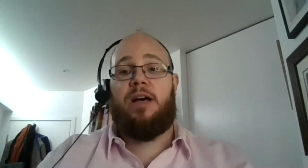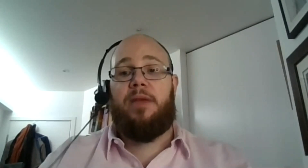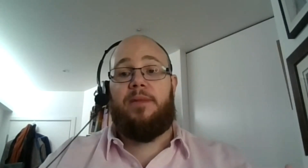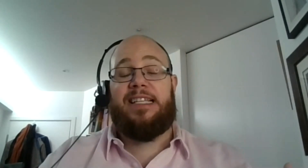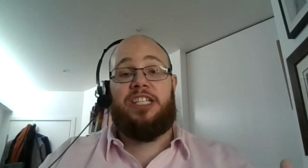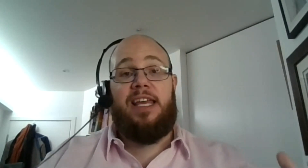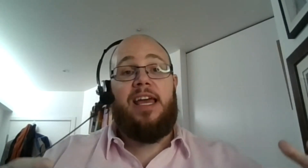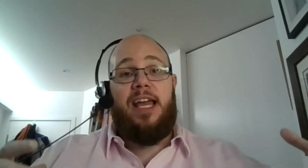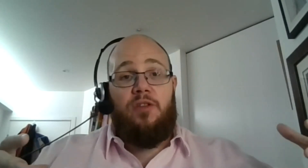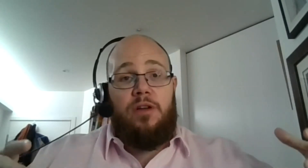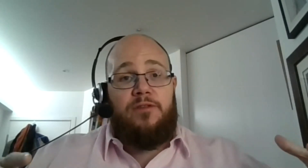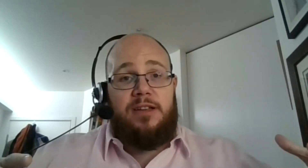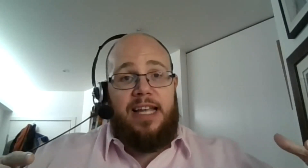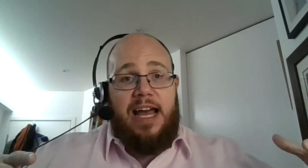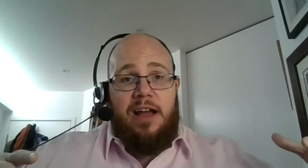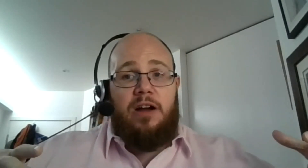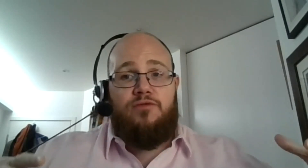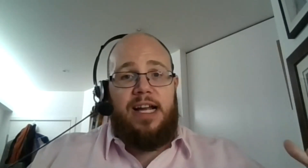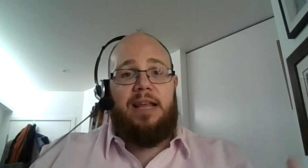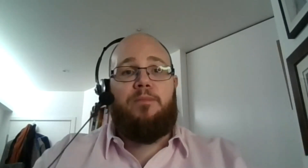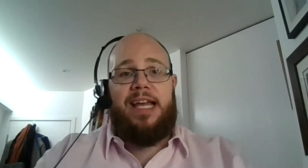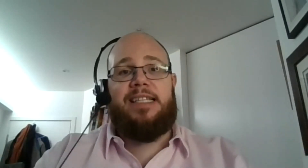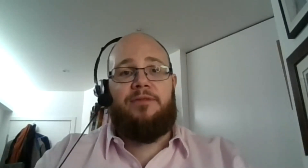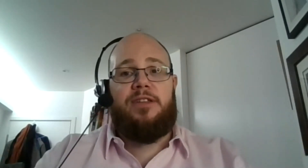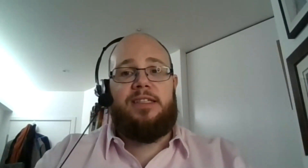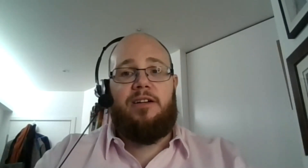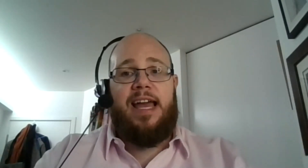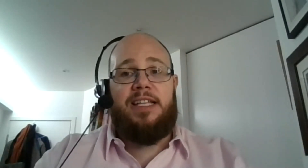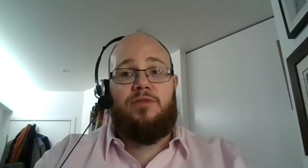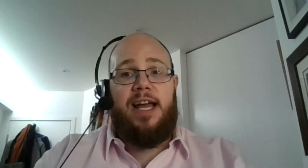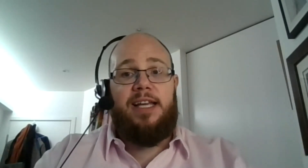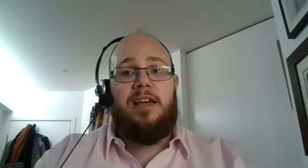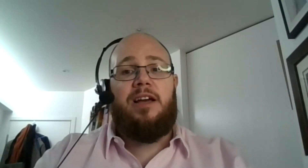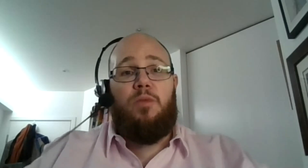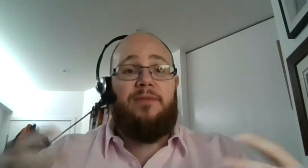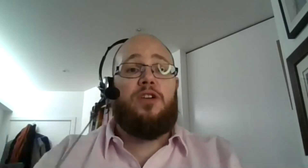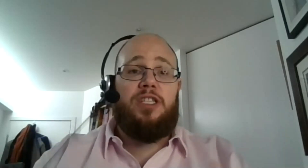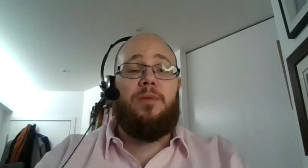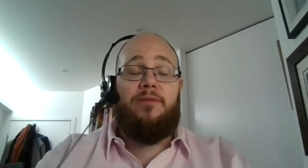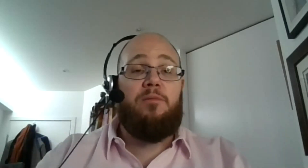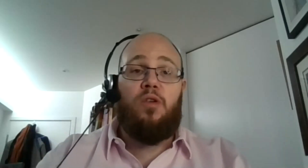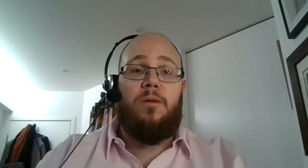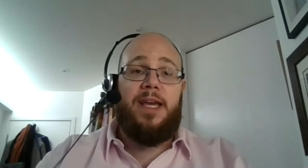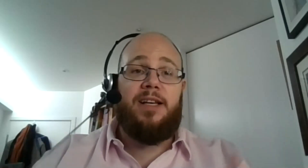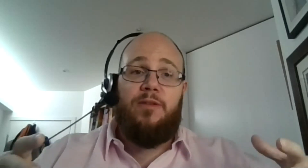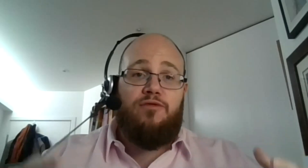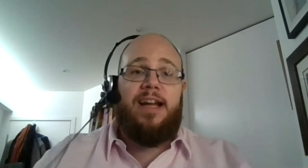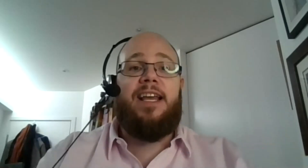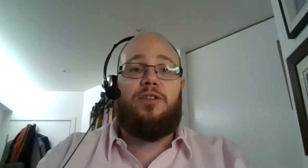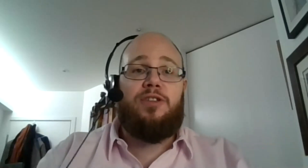Birmingham is actually, in order for us to get a really big difference in our case rate, we've got to do even more, because we've really got to